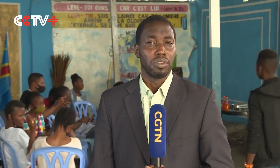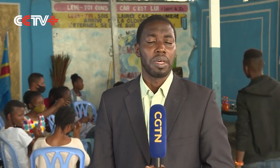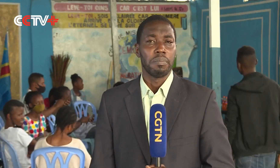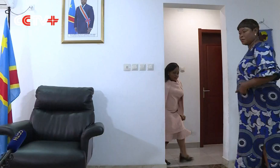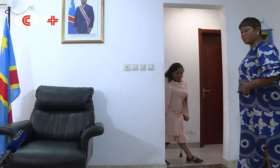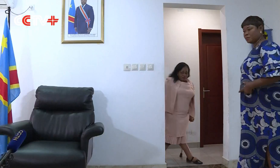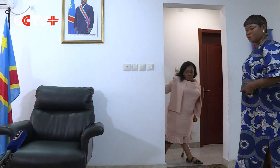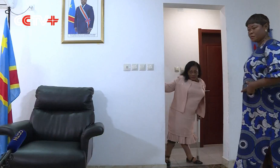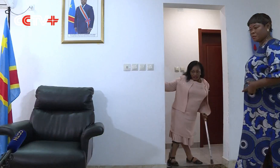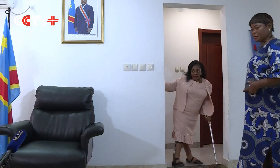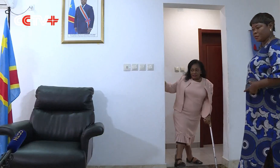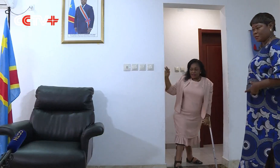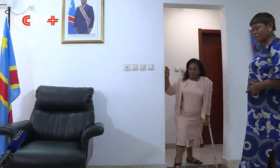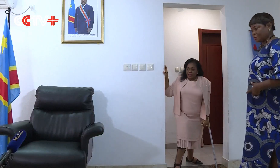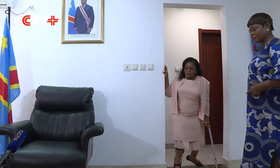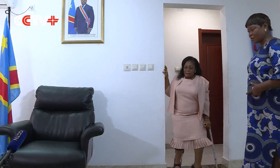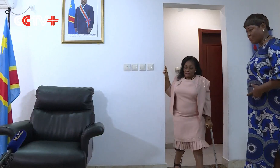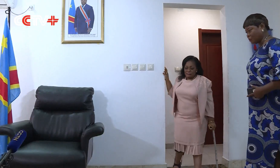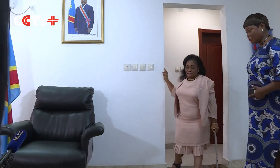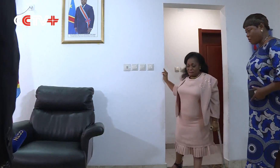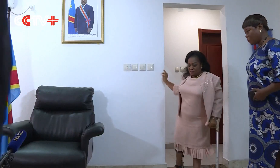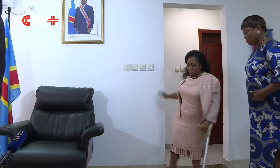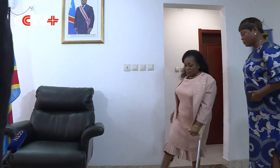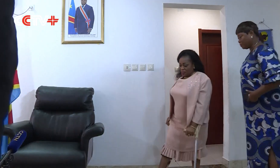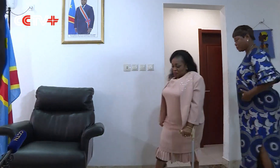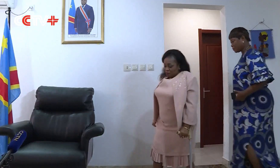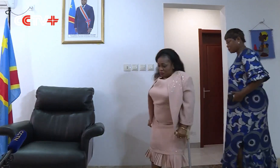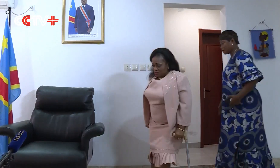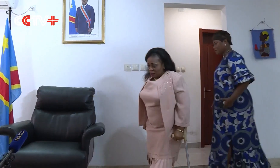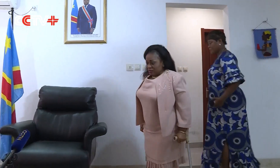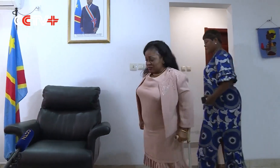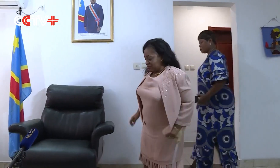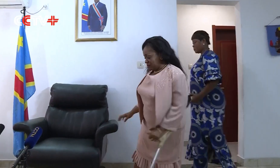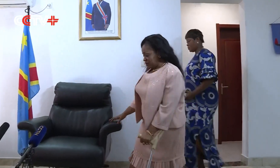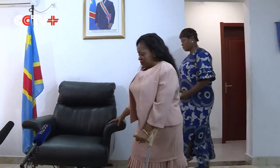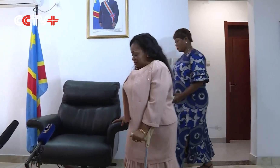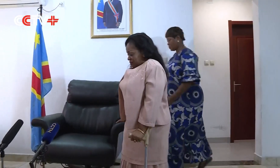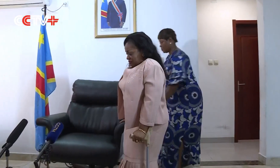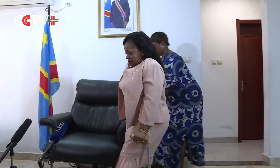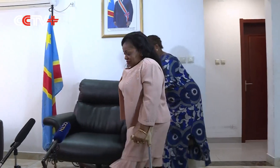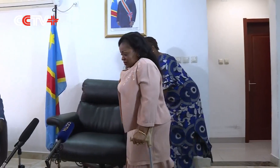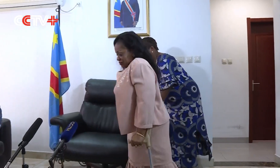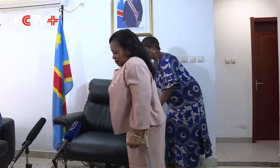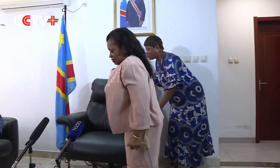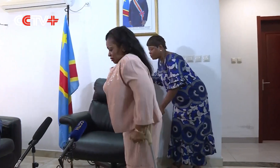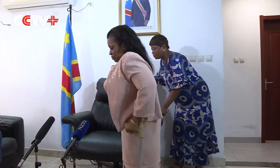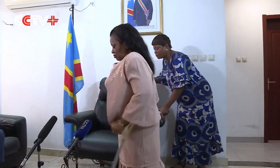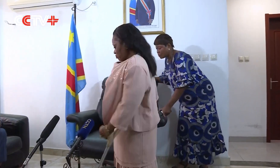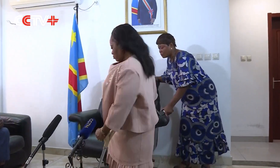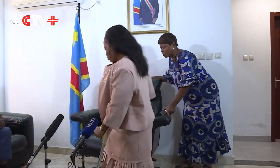them. The DRC's first Minister for People with Disabilities, Irene Esambo, who has a disability herself,